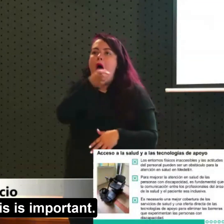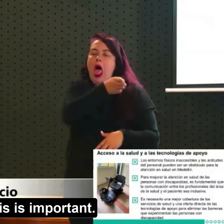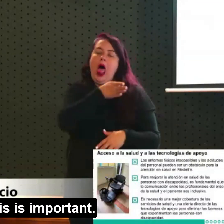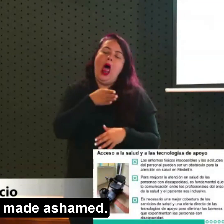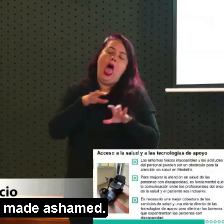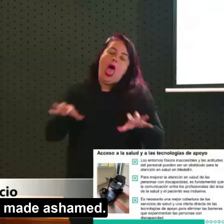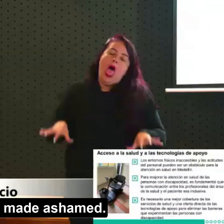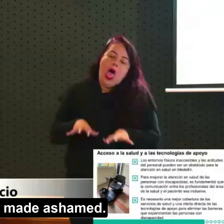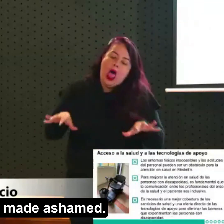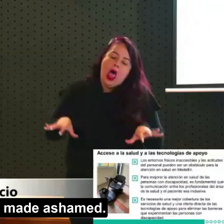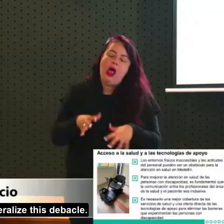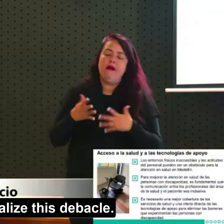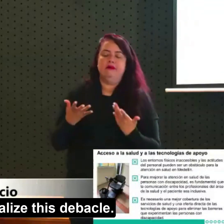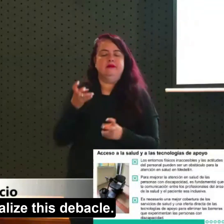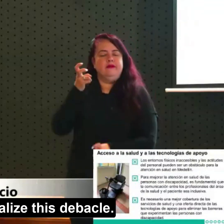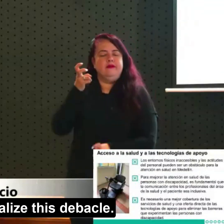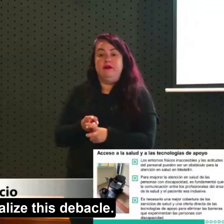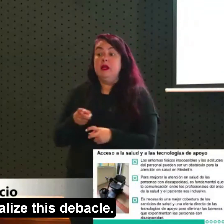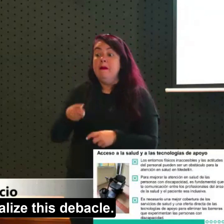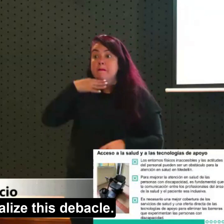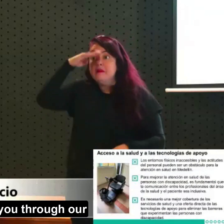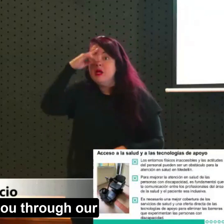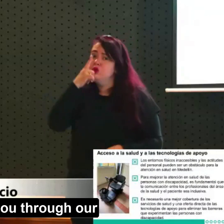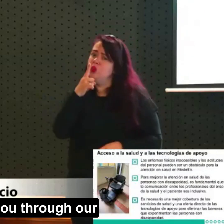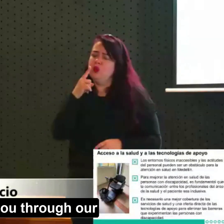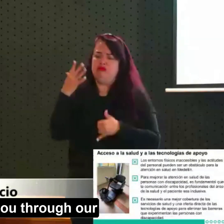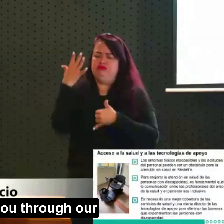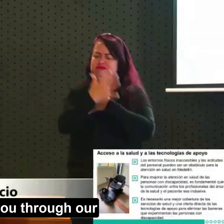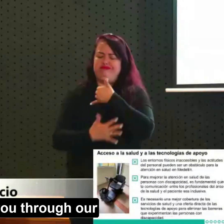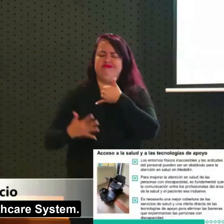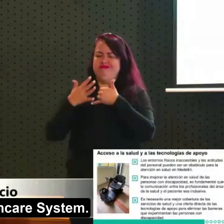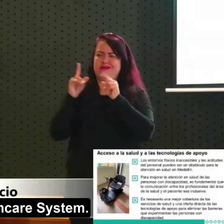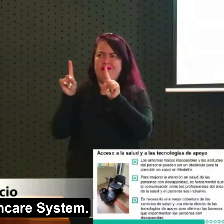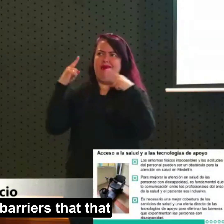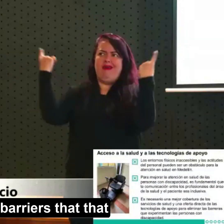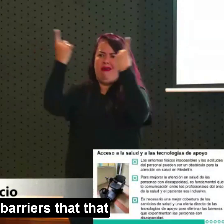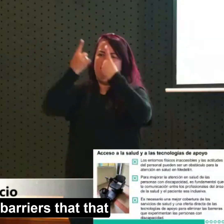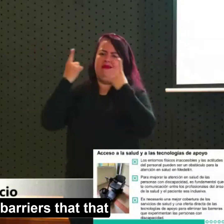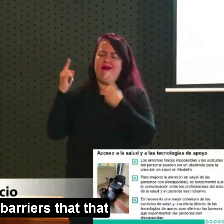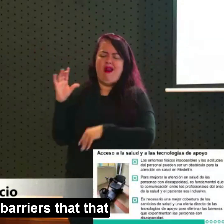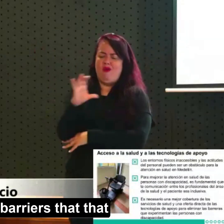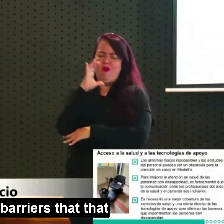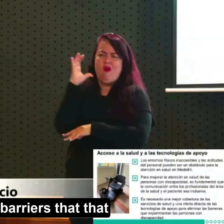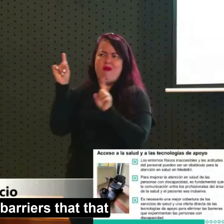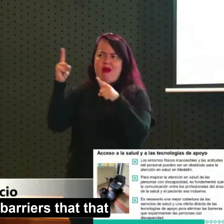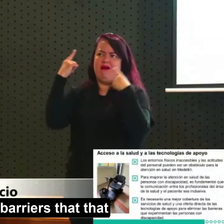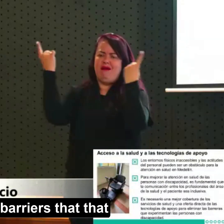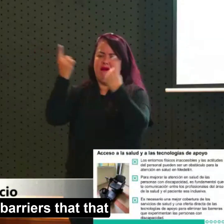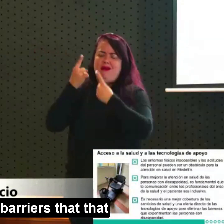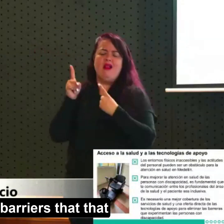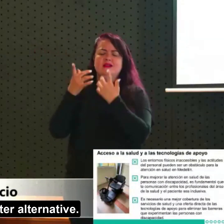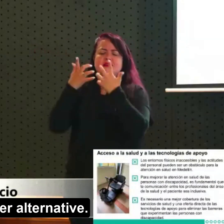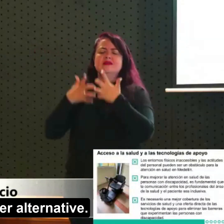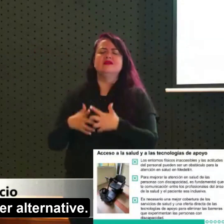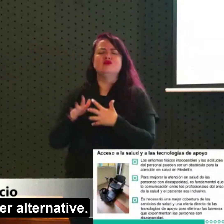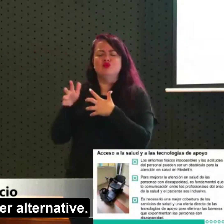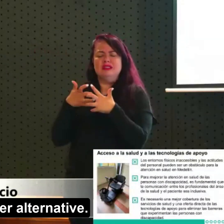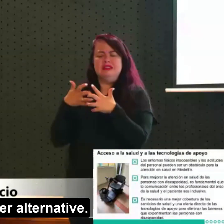And this is important, not only Medellín, we generalize this throughout Colombia, through our healthcare system, with the barriers that